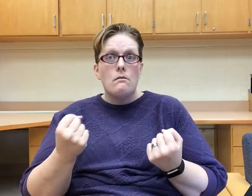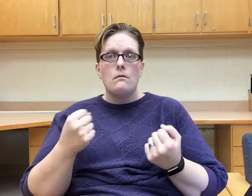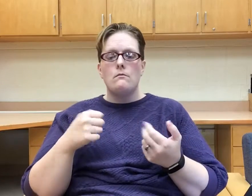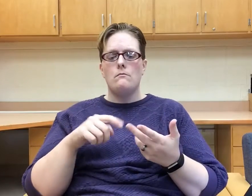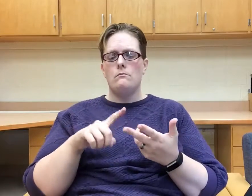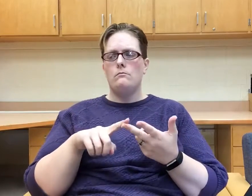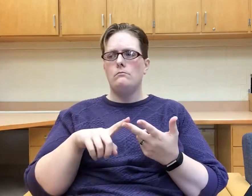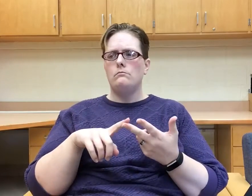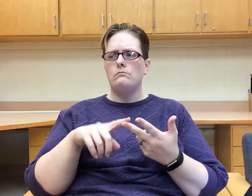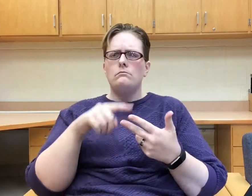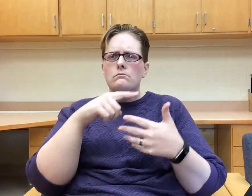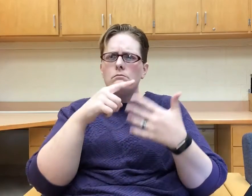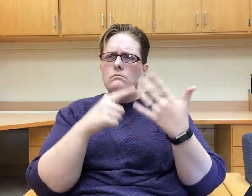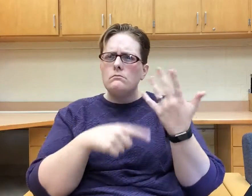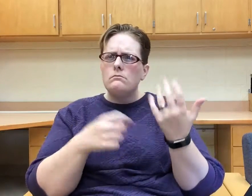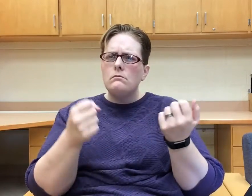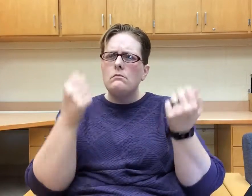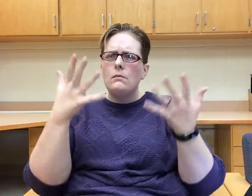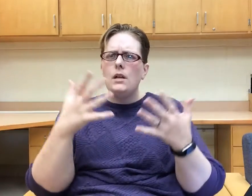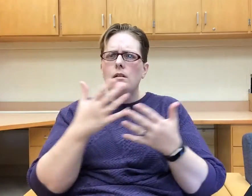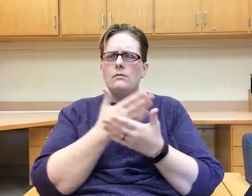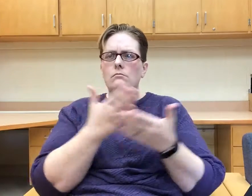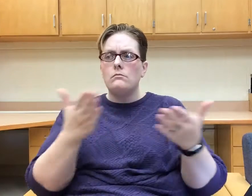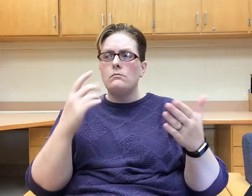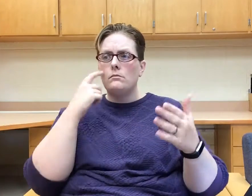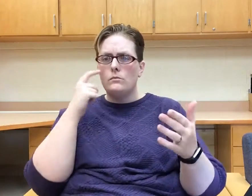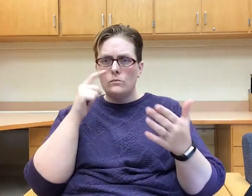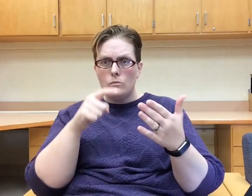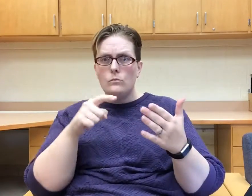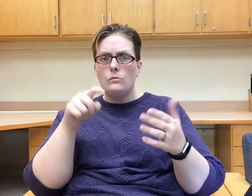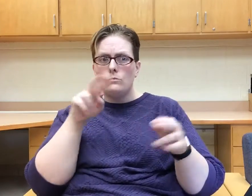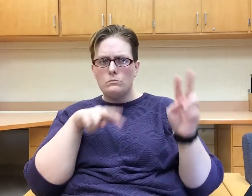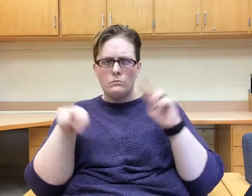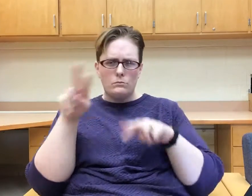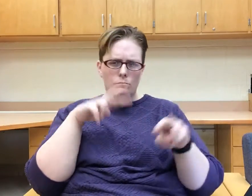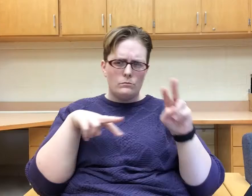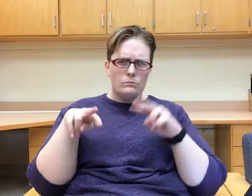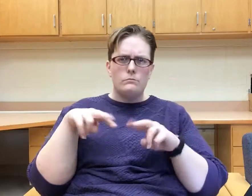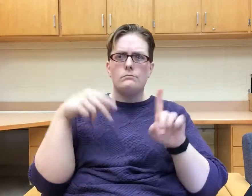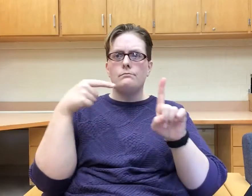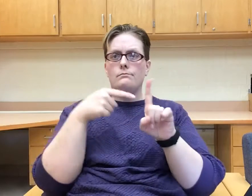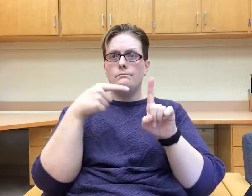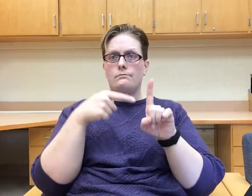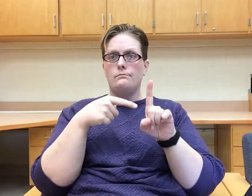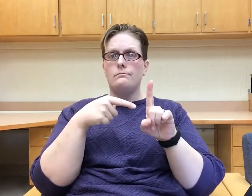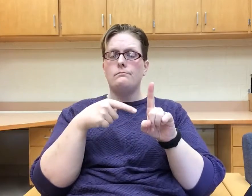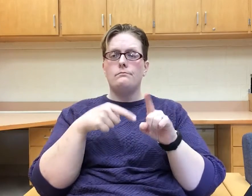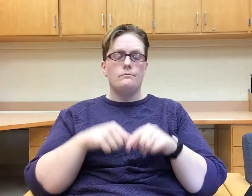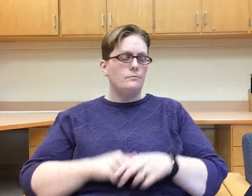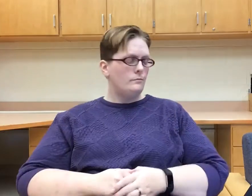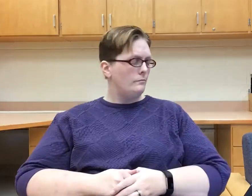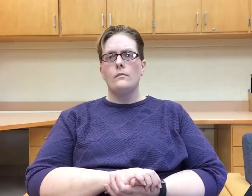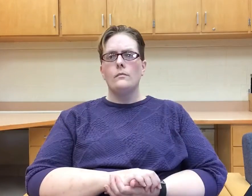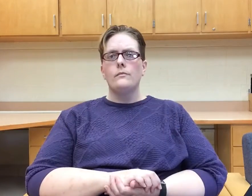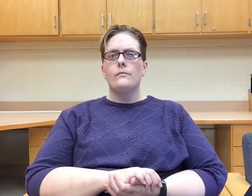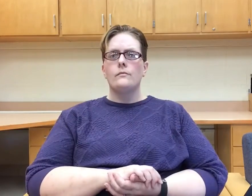What's their health like? All sorts of things like that are related to the people. He's going to take a look at them.